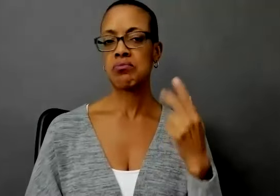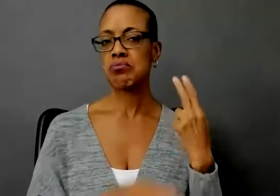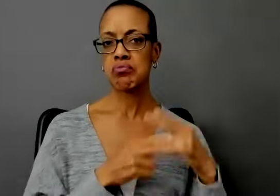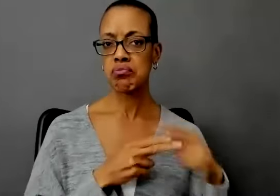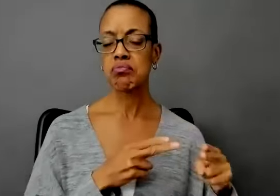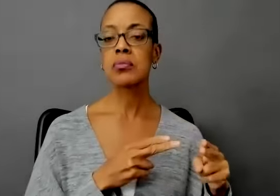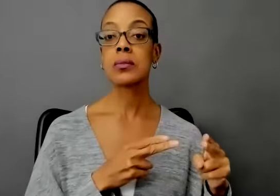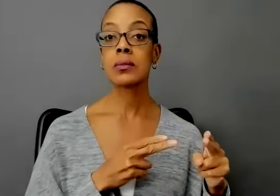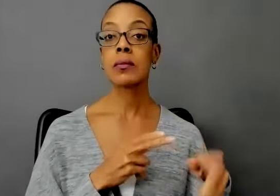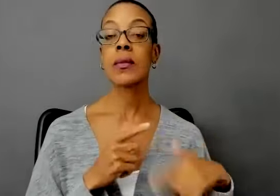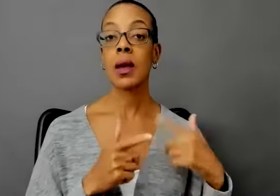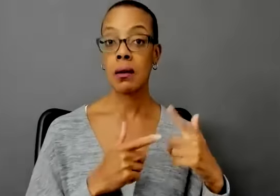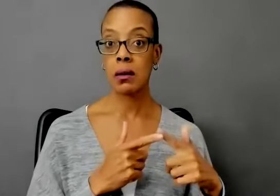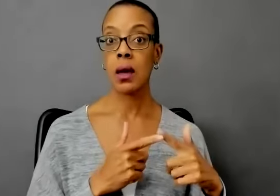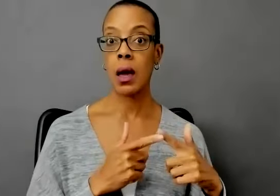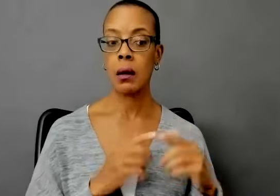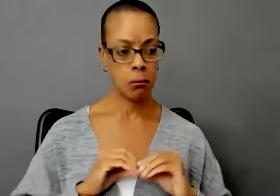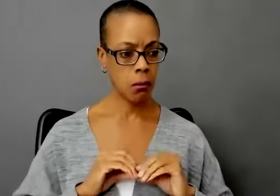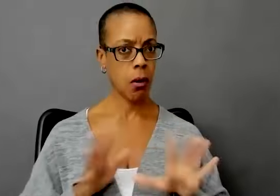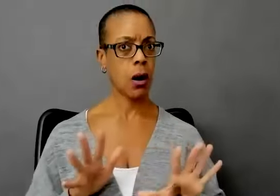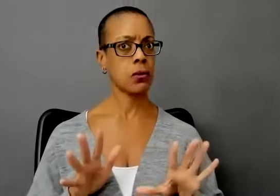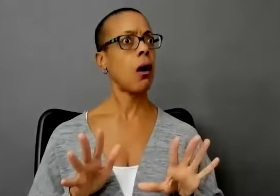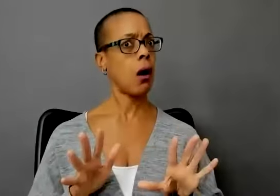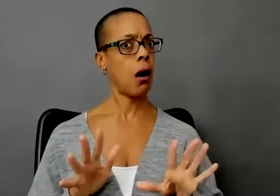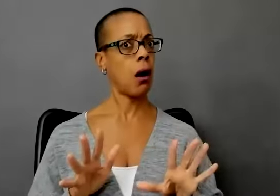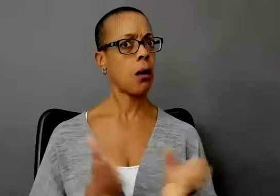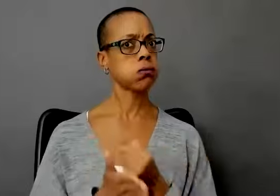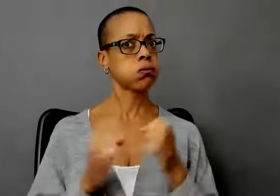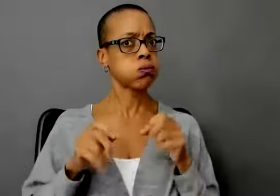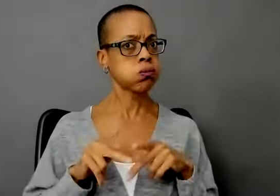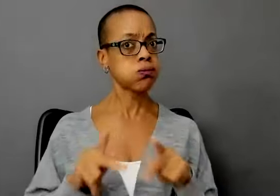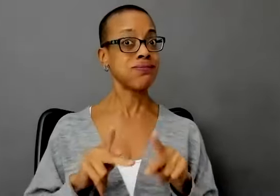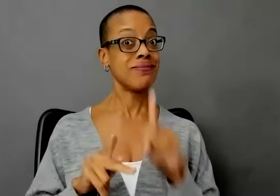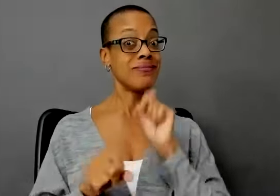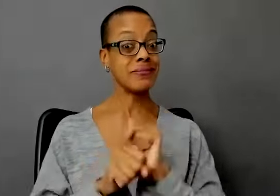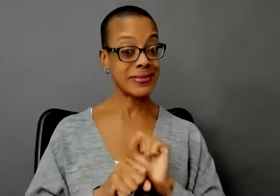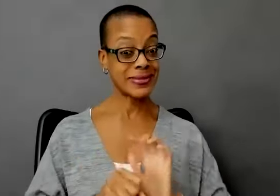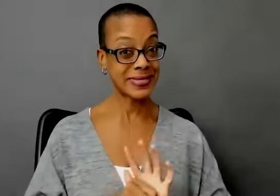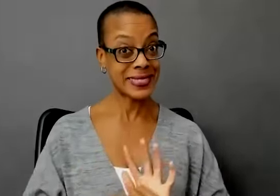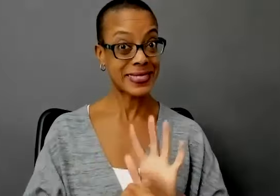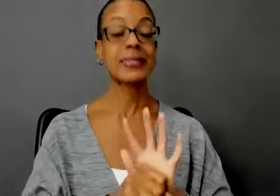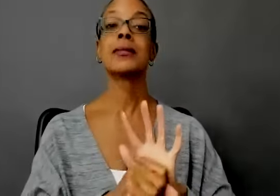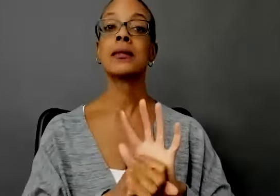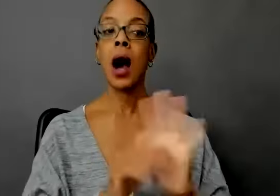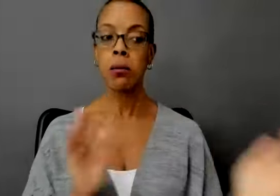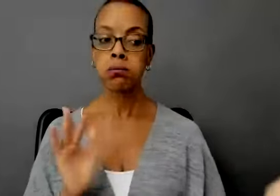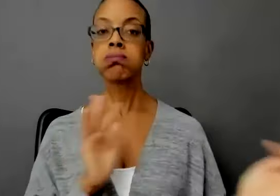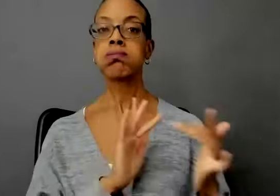was clear that there was maybe an opportunity to start doing the advocacy, we got in touch again and started